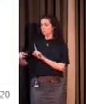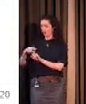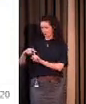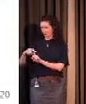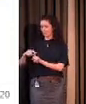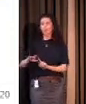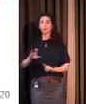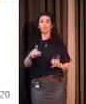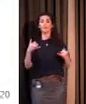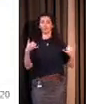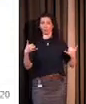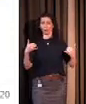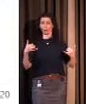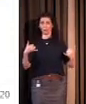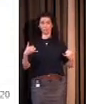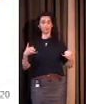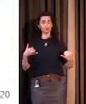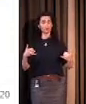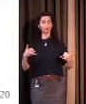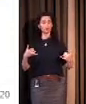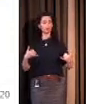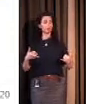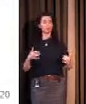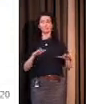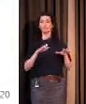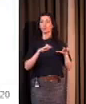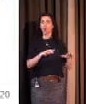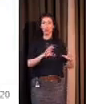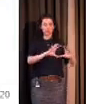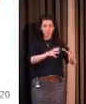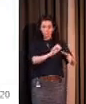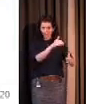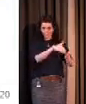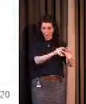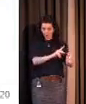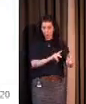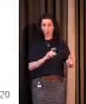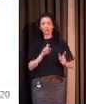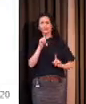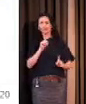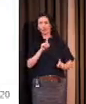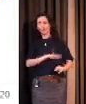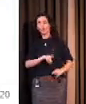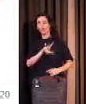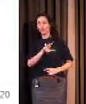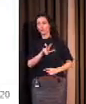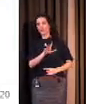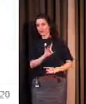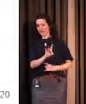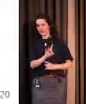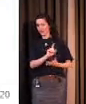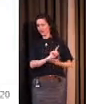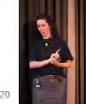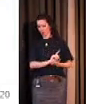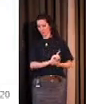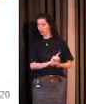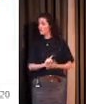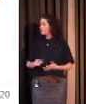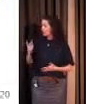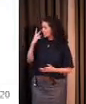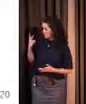about 358 tests per 10,000 residents per week. That's a high number, but if you look at that graph, we've been